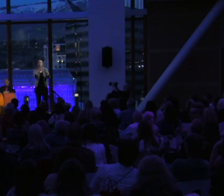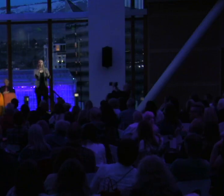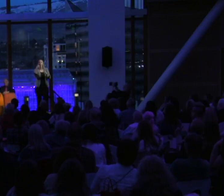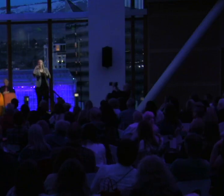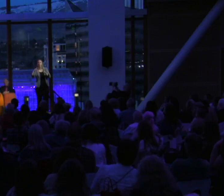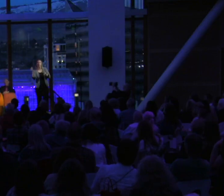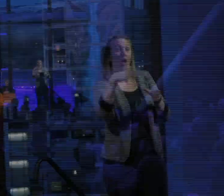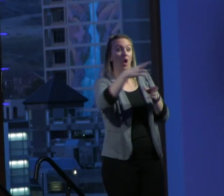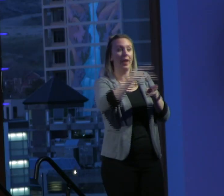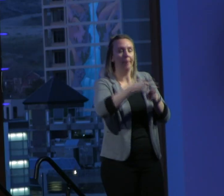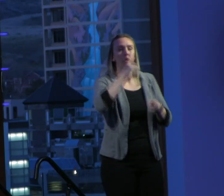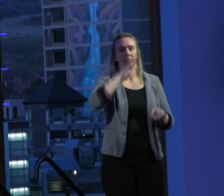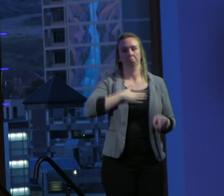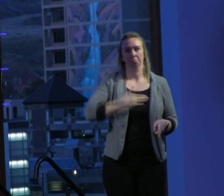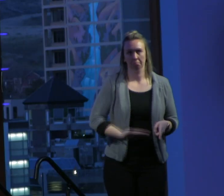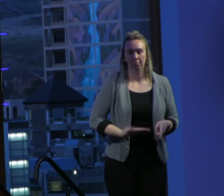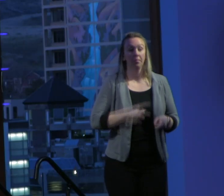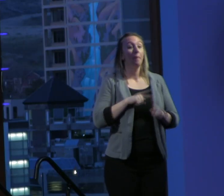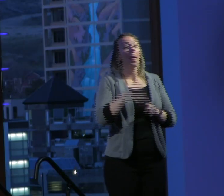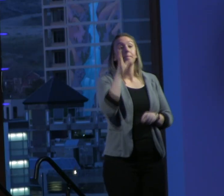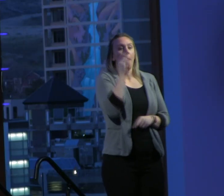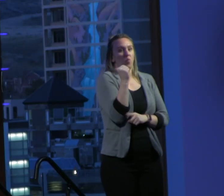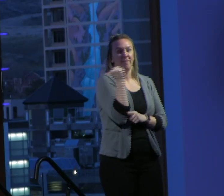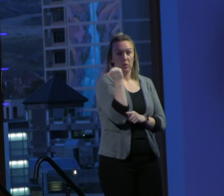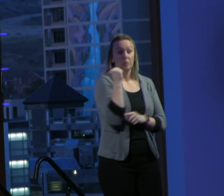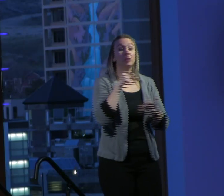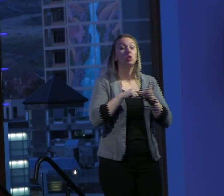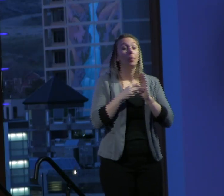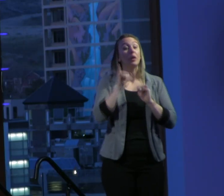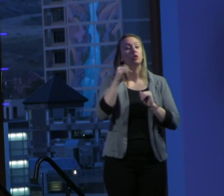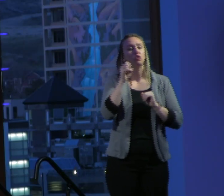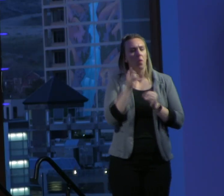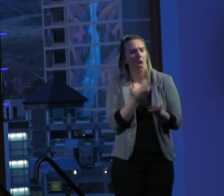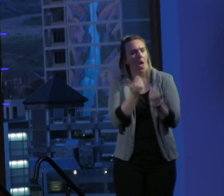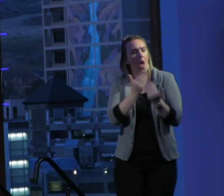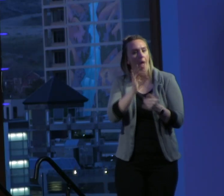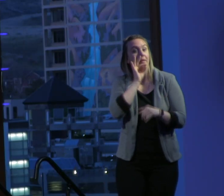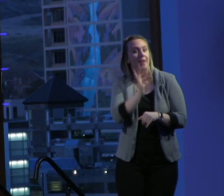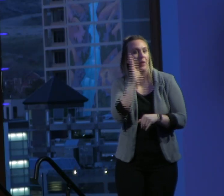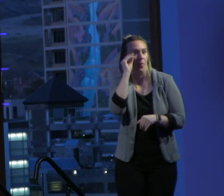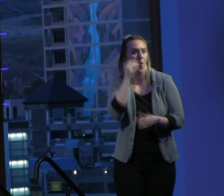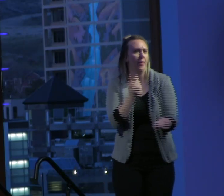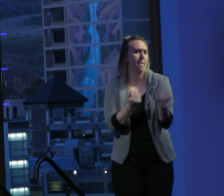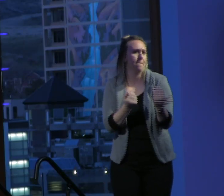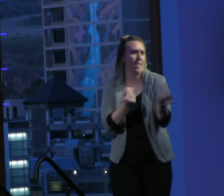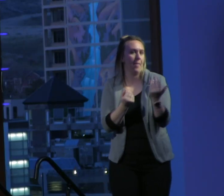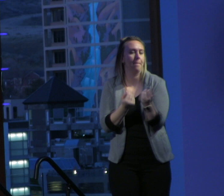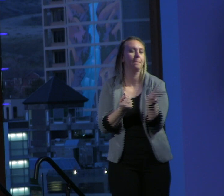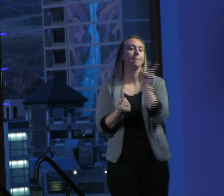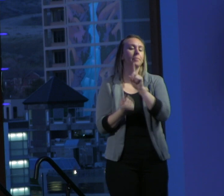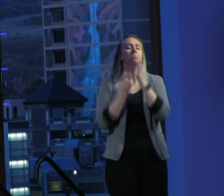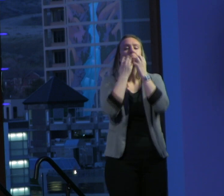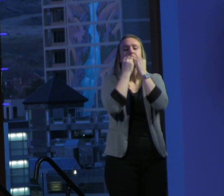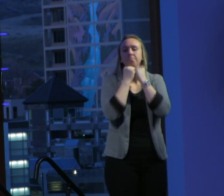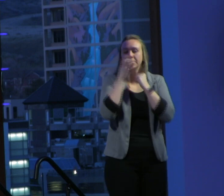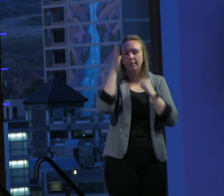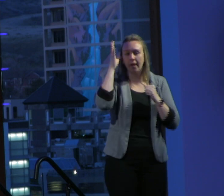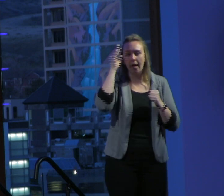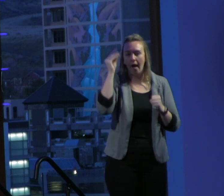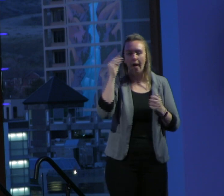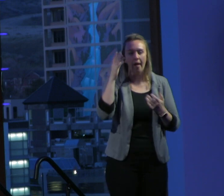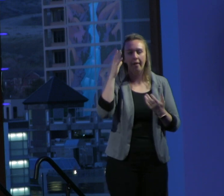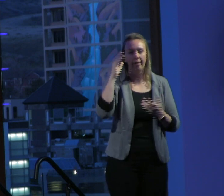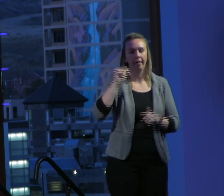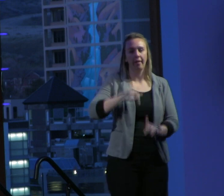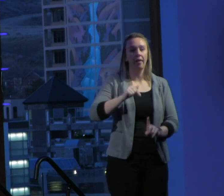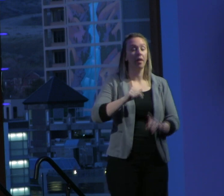And so Jodi had the 9-year-old boy come up, and precious little guy, had nothing to do with